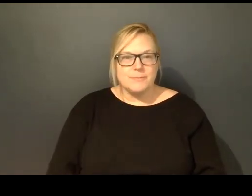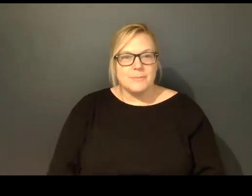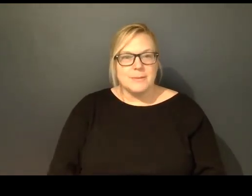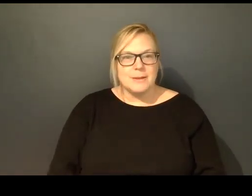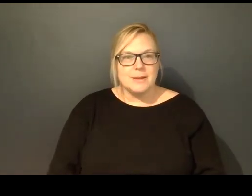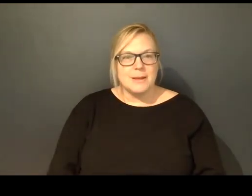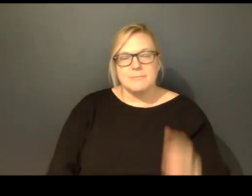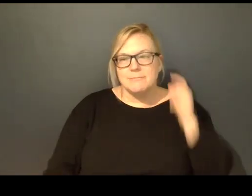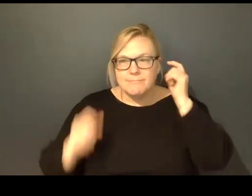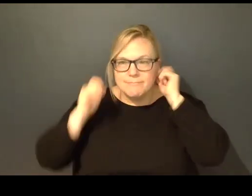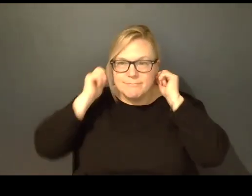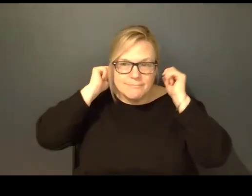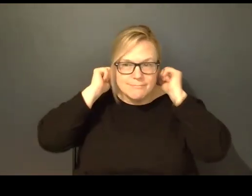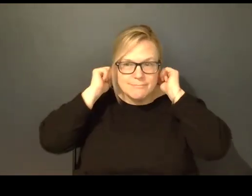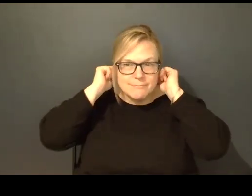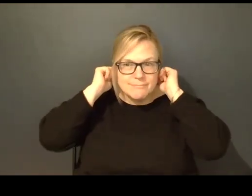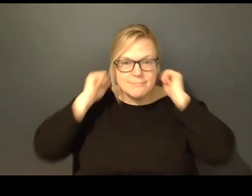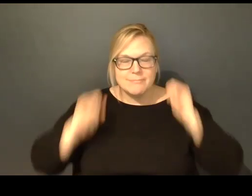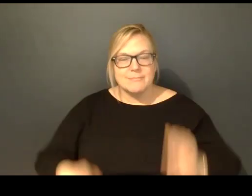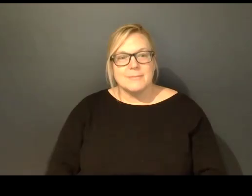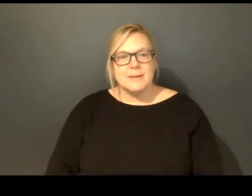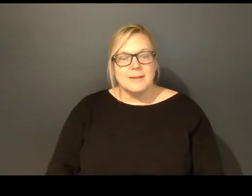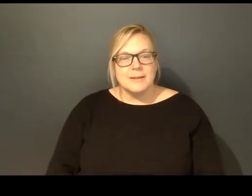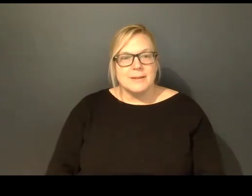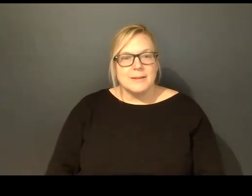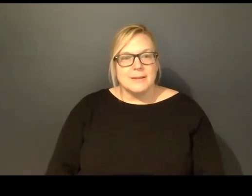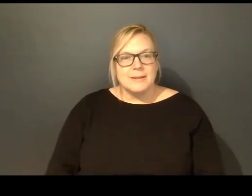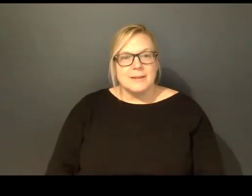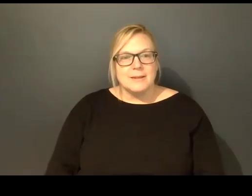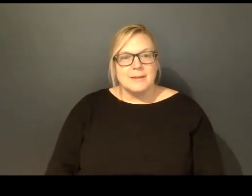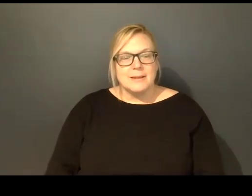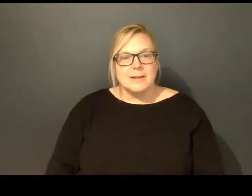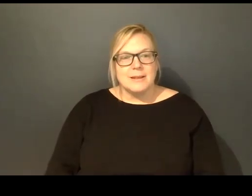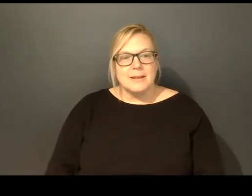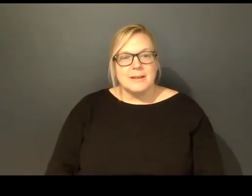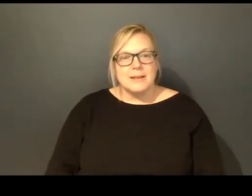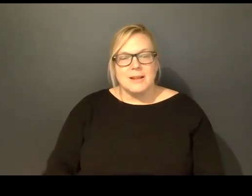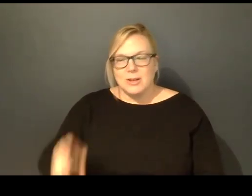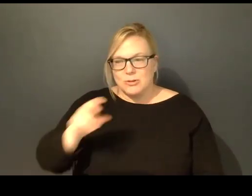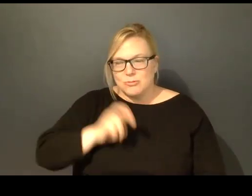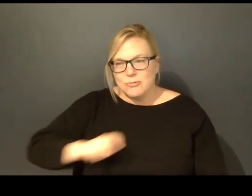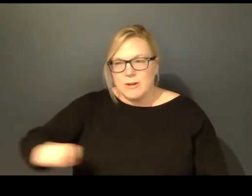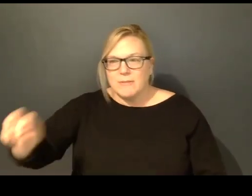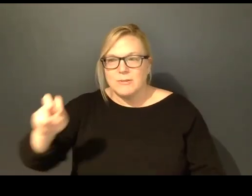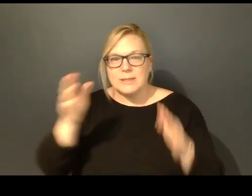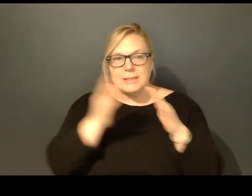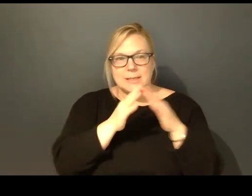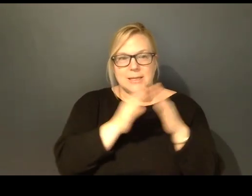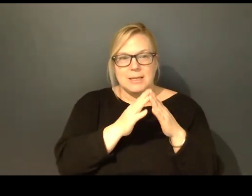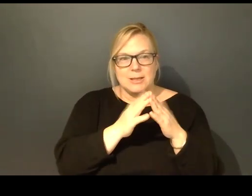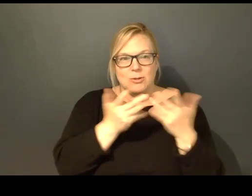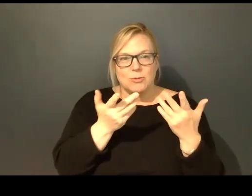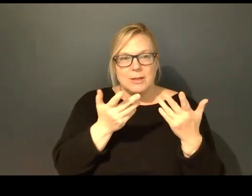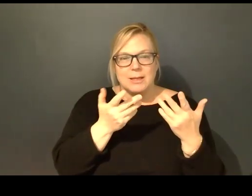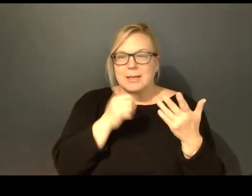piercings in my ears, and I travel around the city with not a piece of